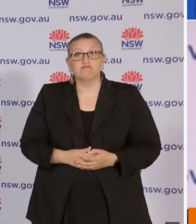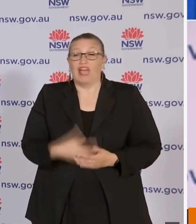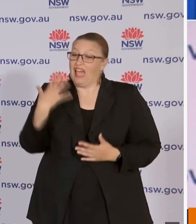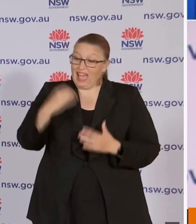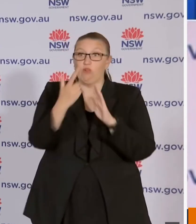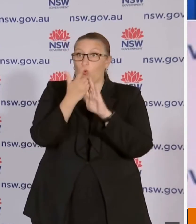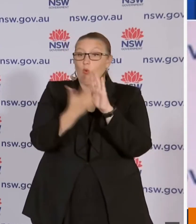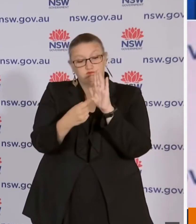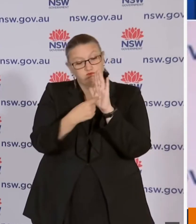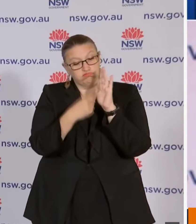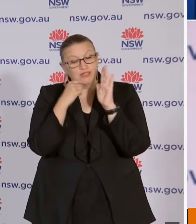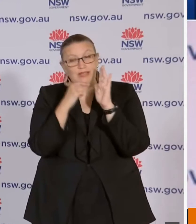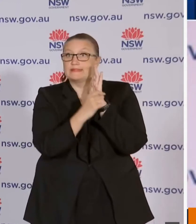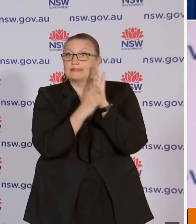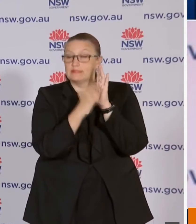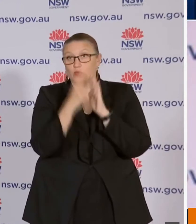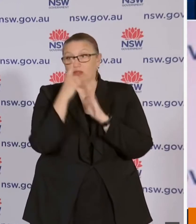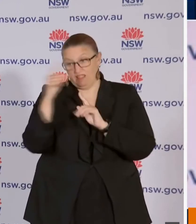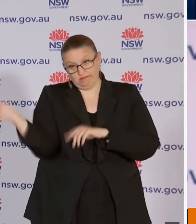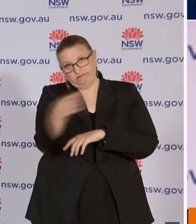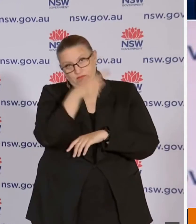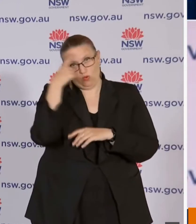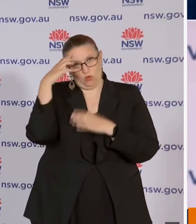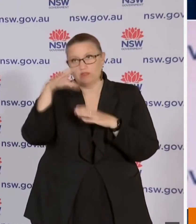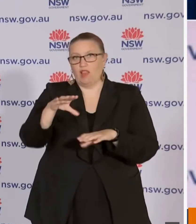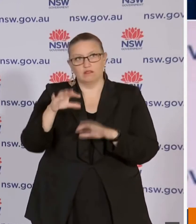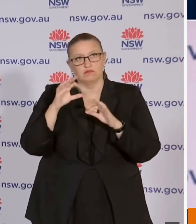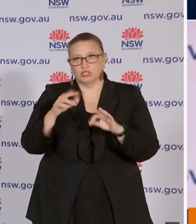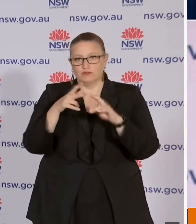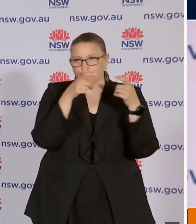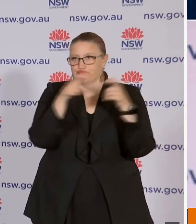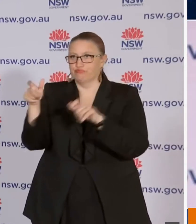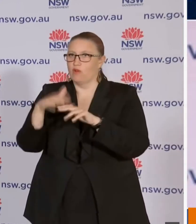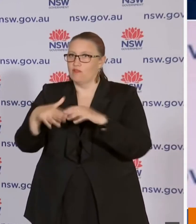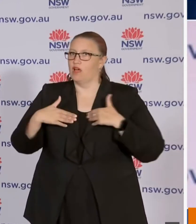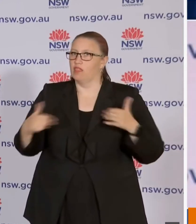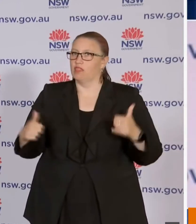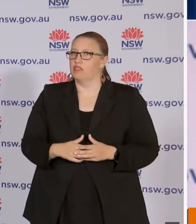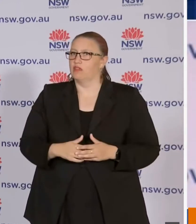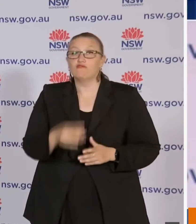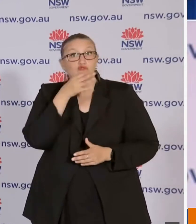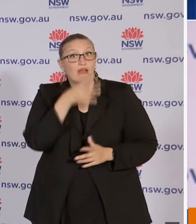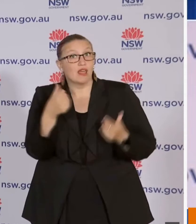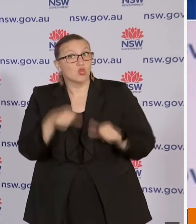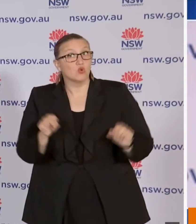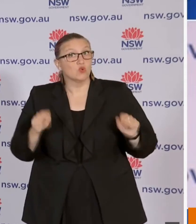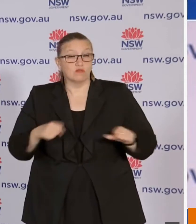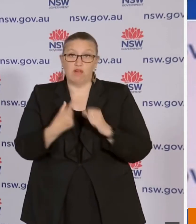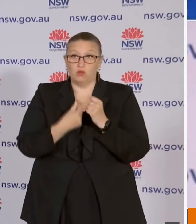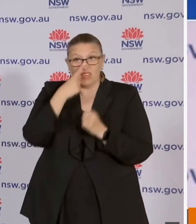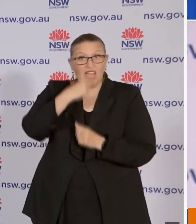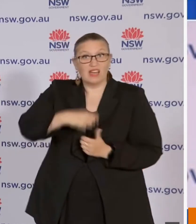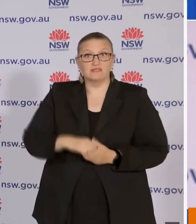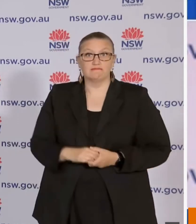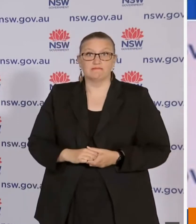powers. But know this, that we've worked for this for a long time. Is the system stretched? Is it going